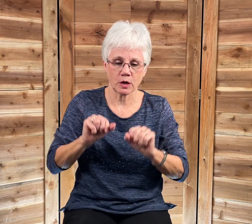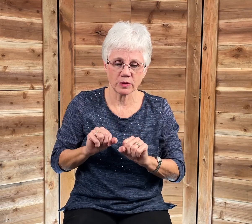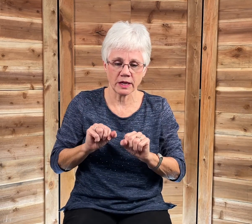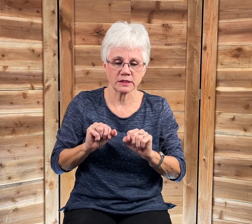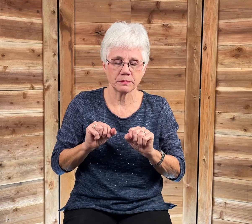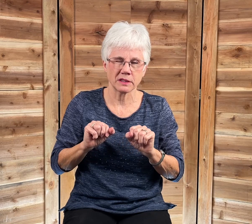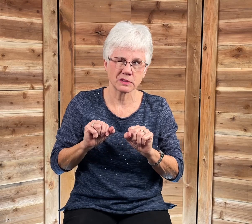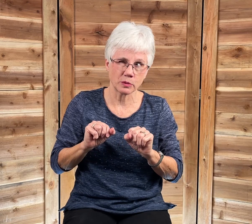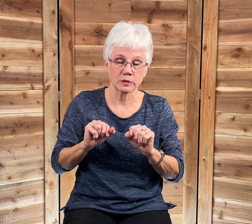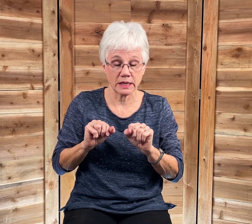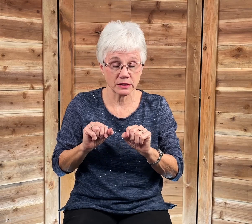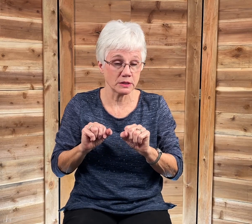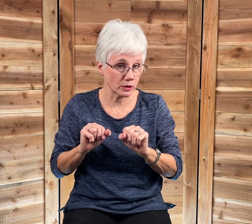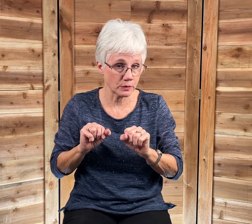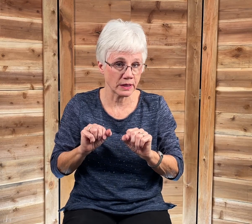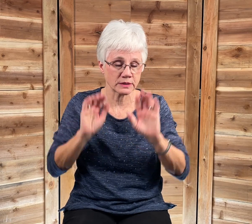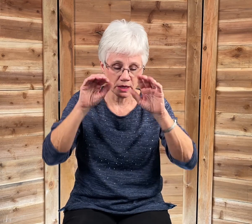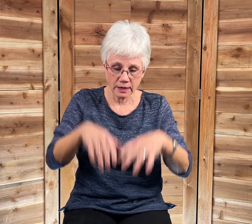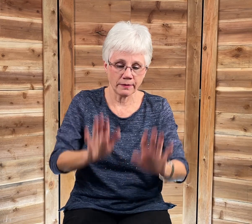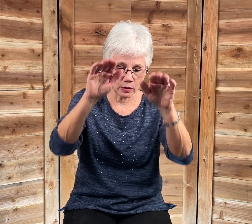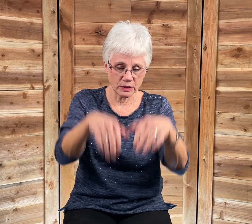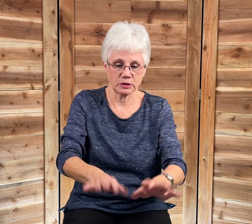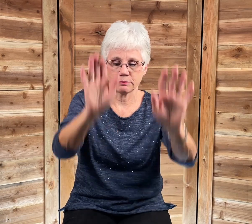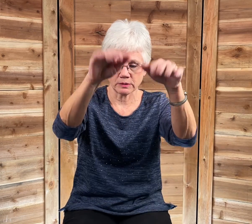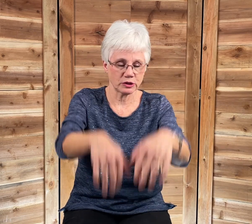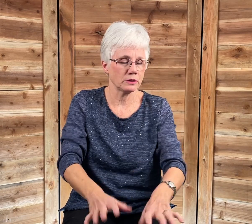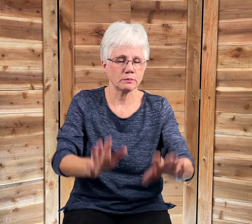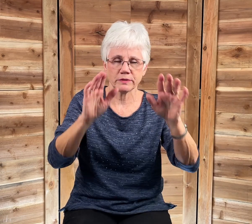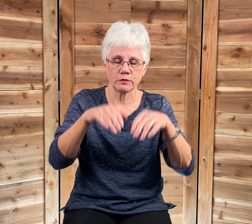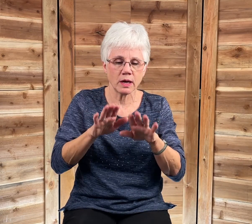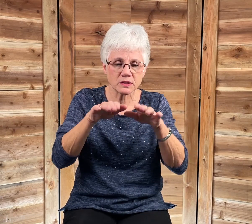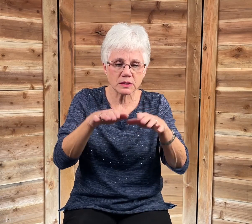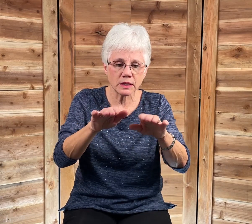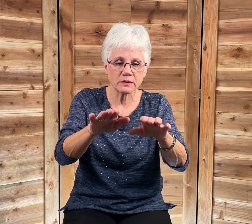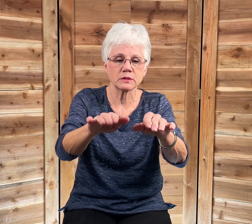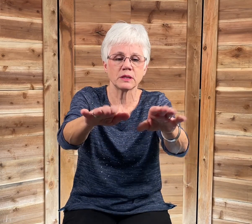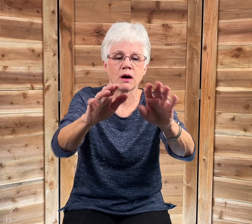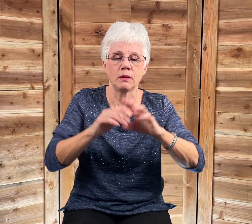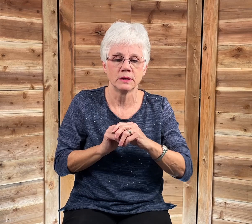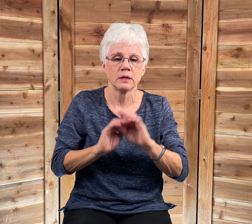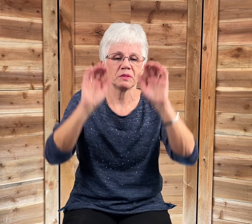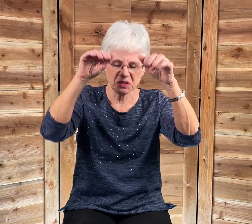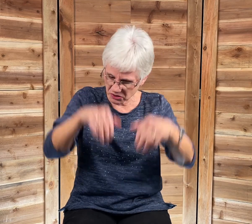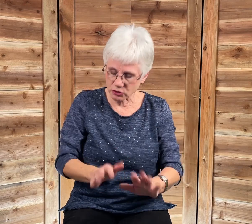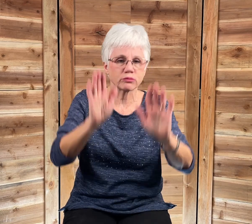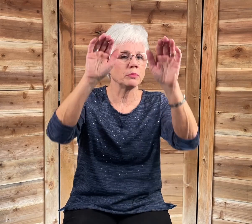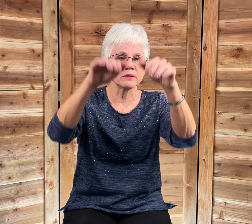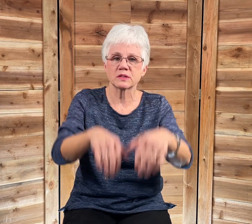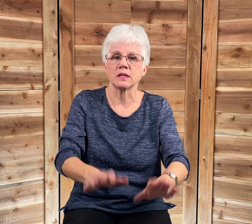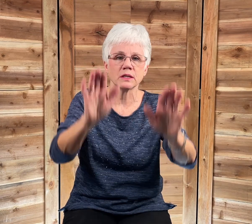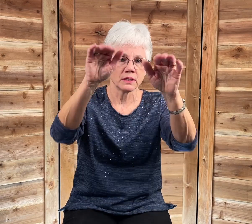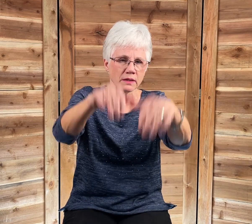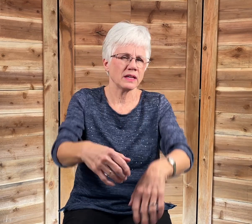some of them start with an S because the word sea starts with an S, and then they go into just bounce. Just if you had a sea like this, it'd be calm. But this is a